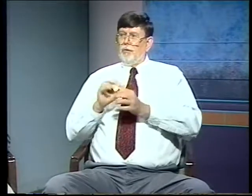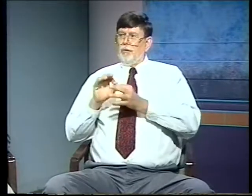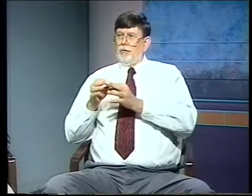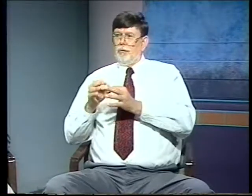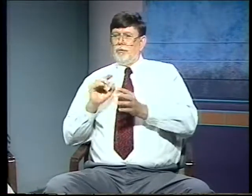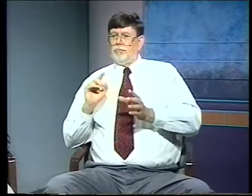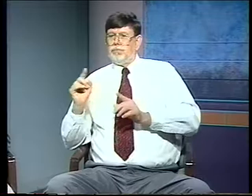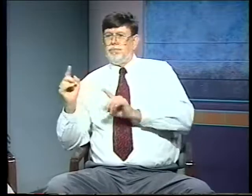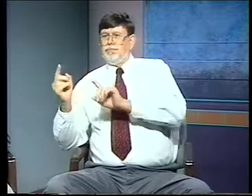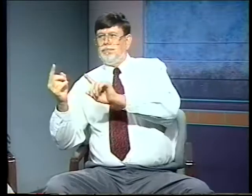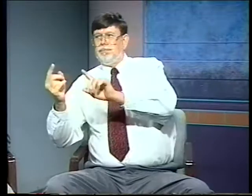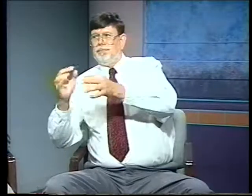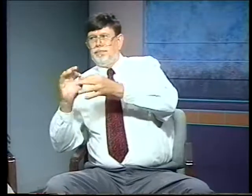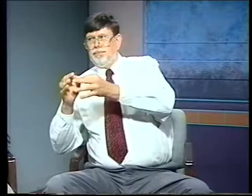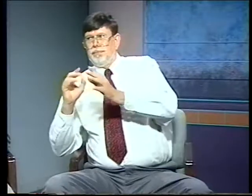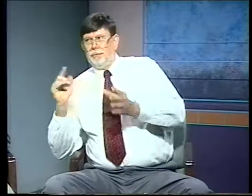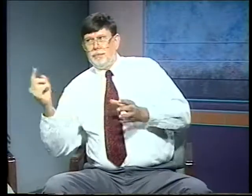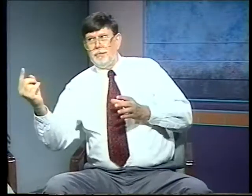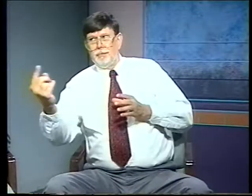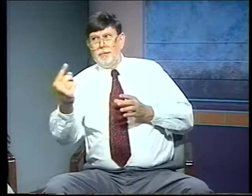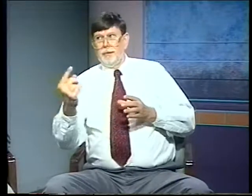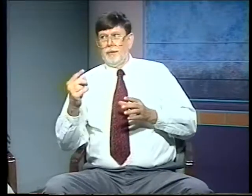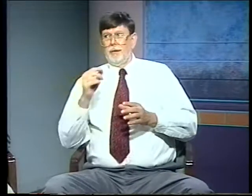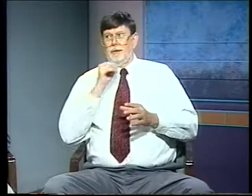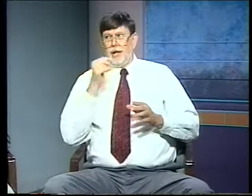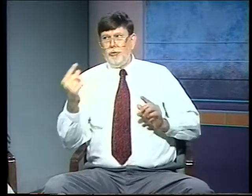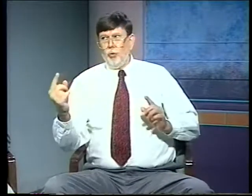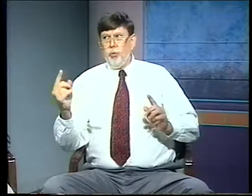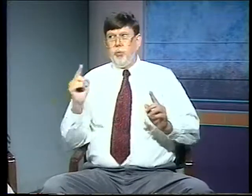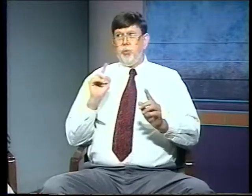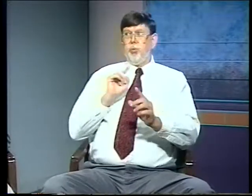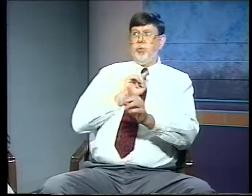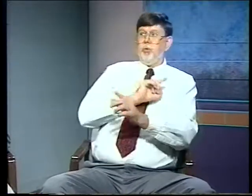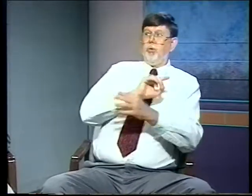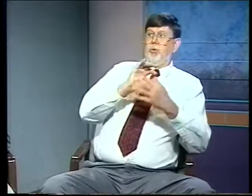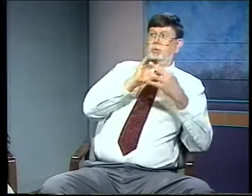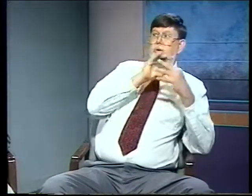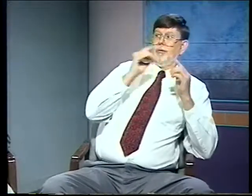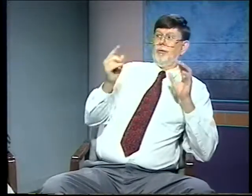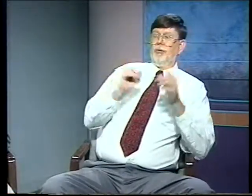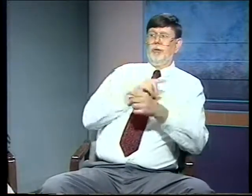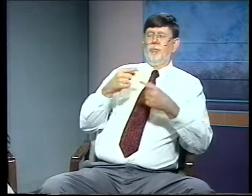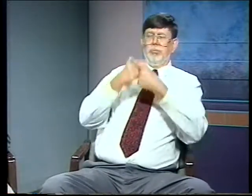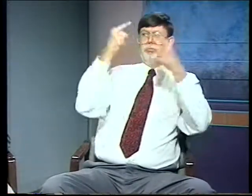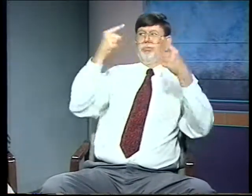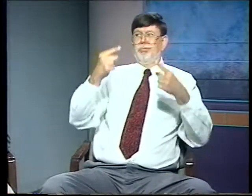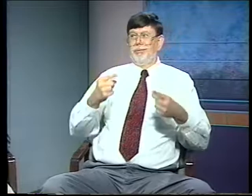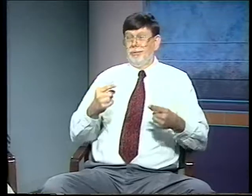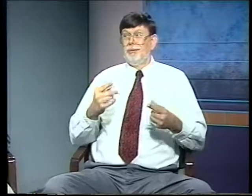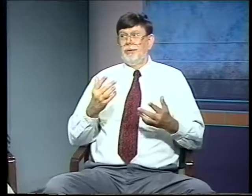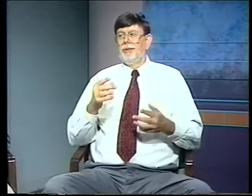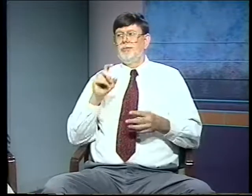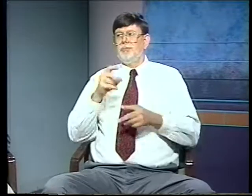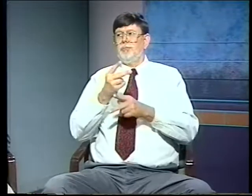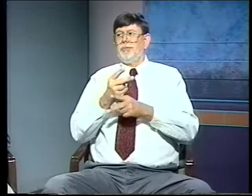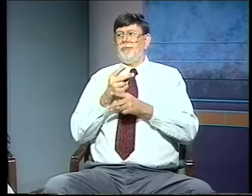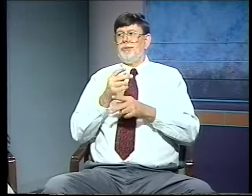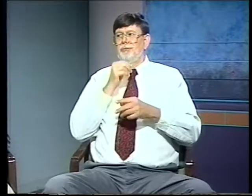the interpreters would have to follow the same direction. And they don't want to be walking in the opposite